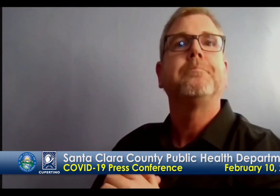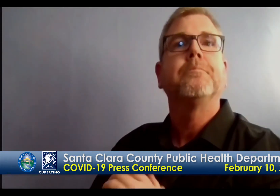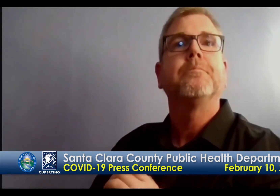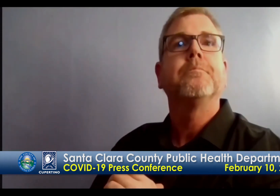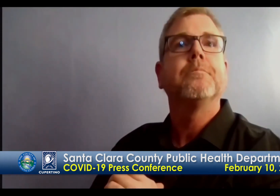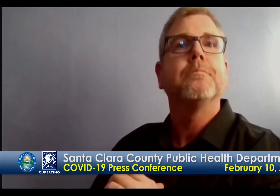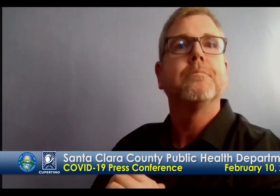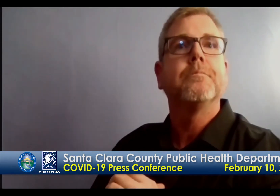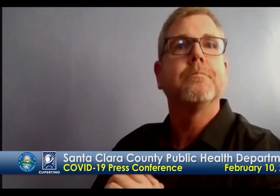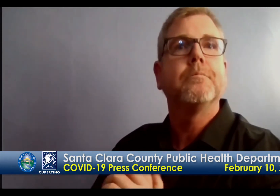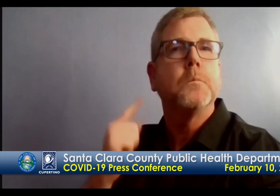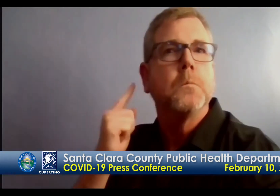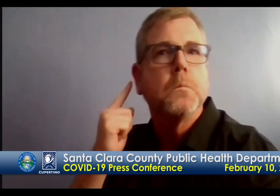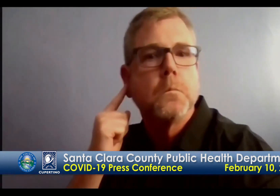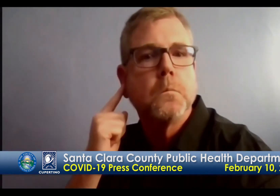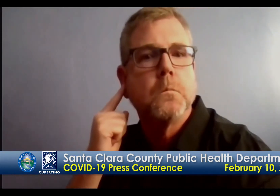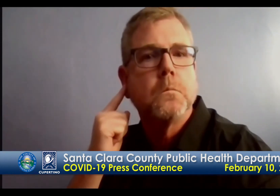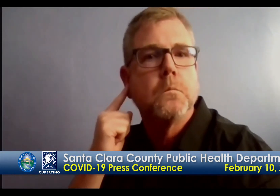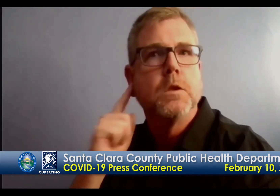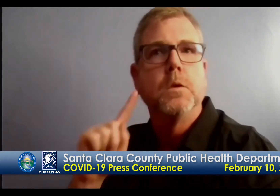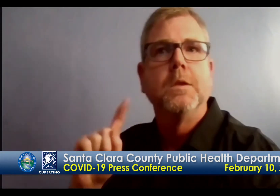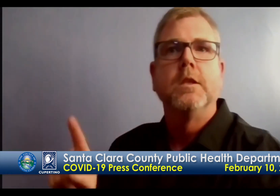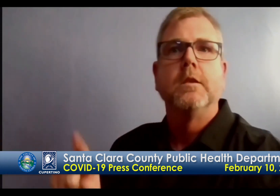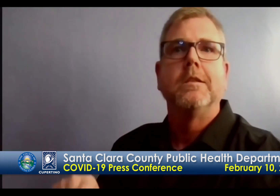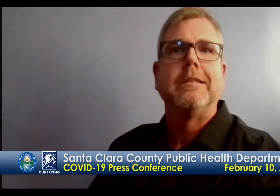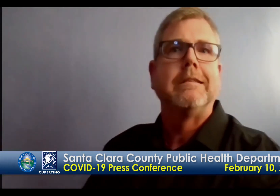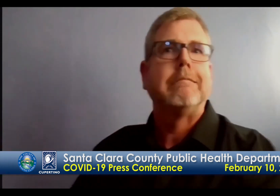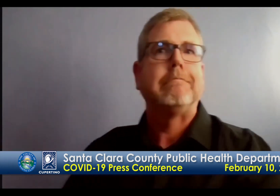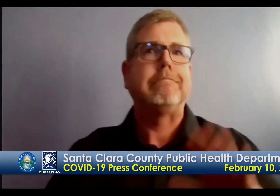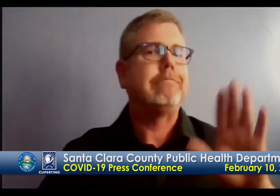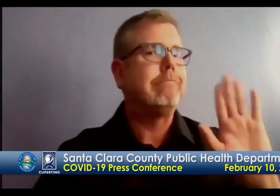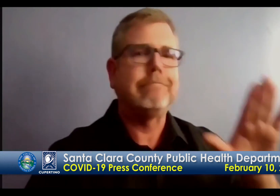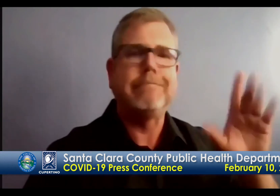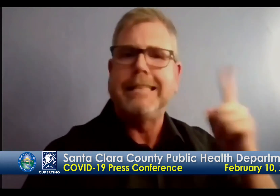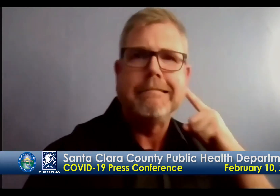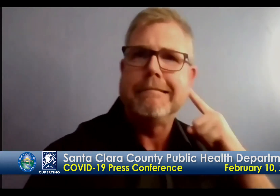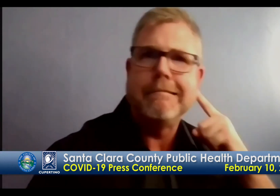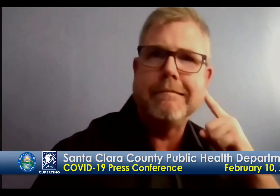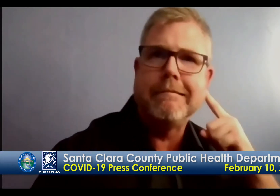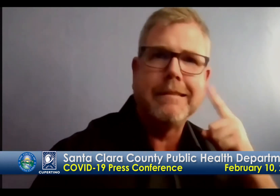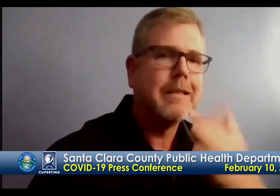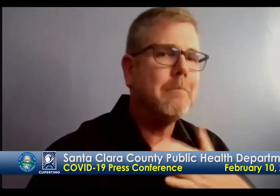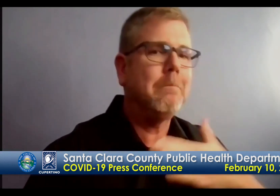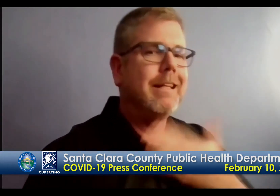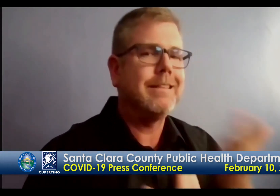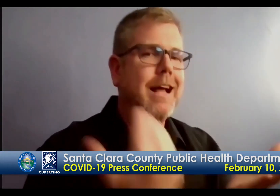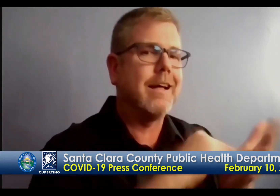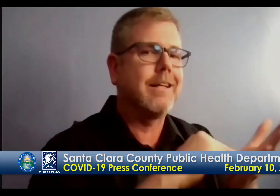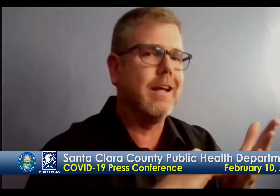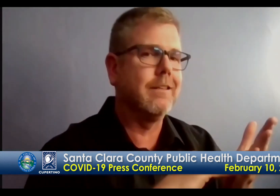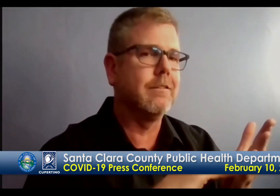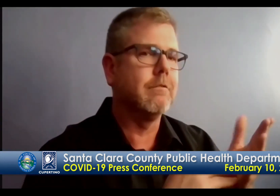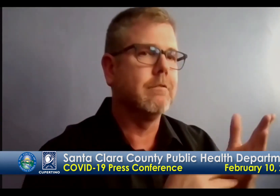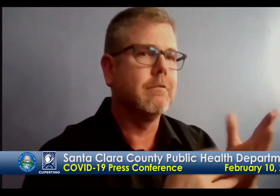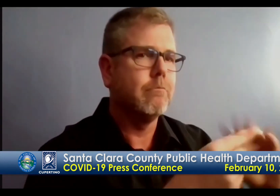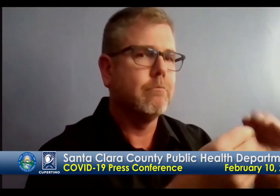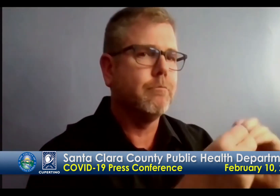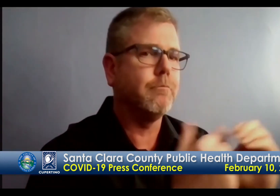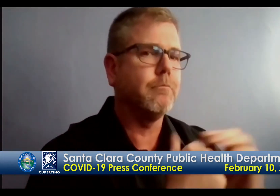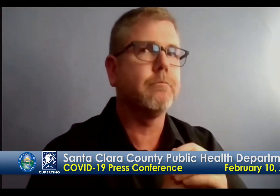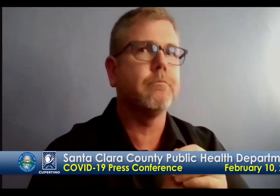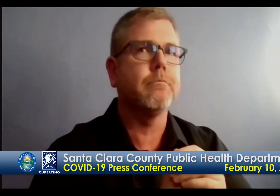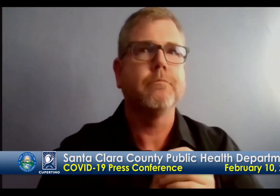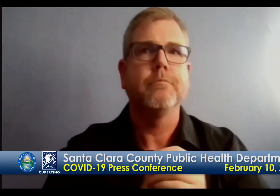And Lisa, you broke up a little bit. Could you restate? Are the two cases